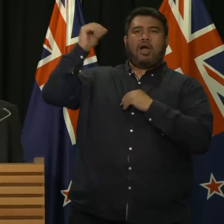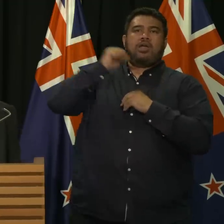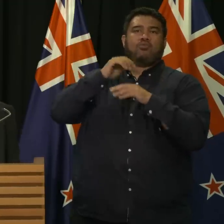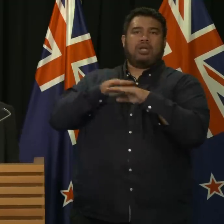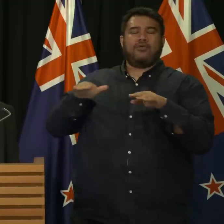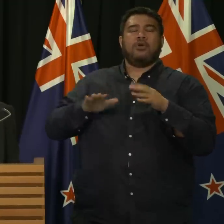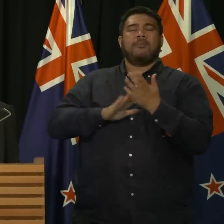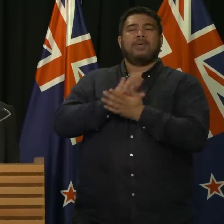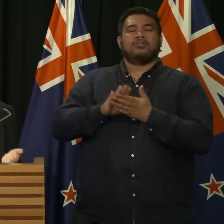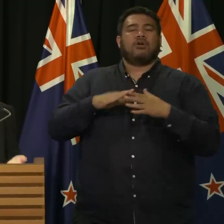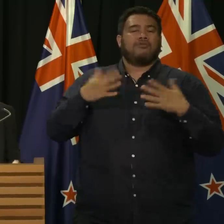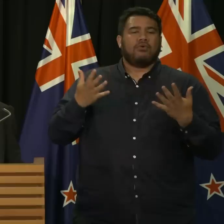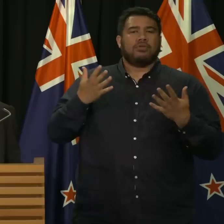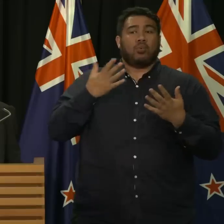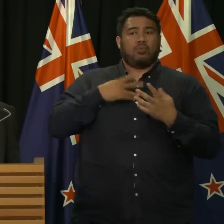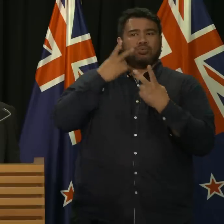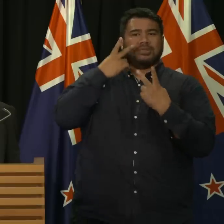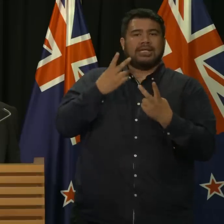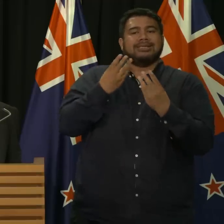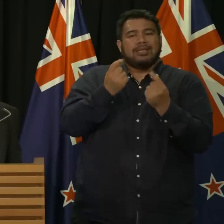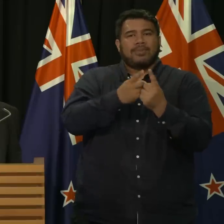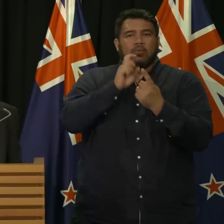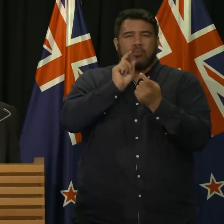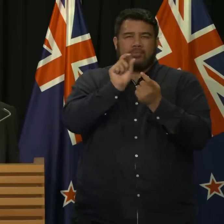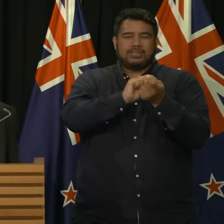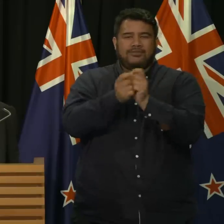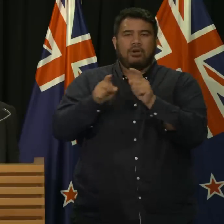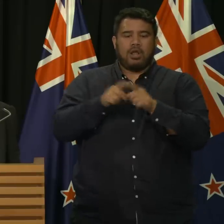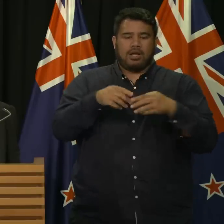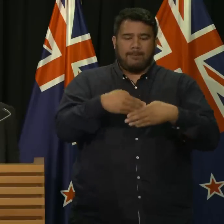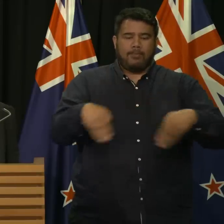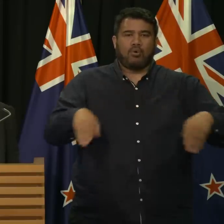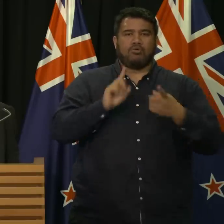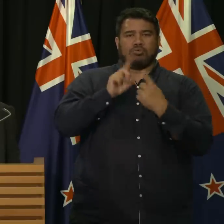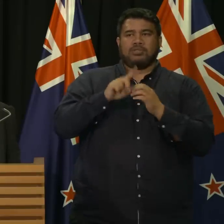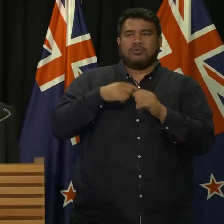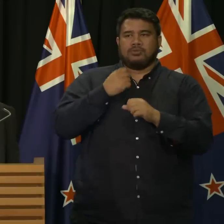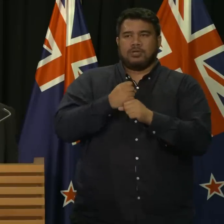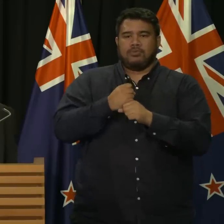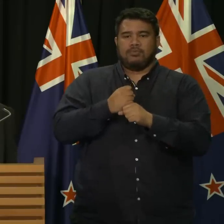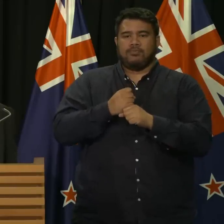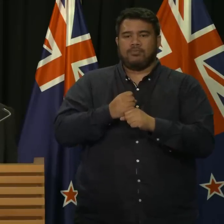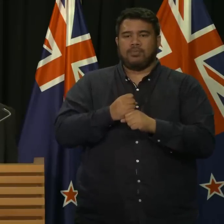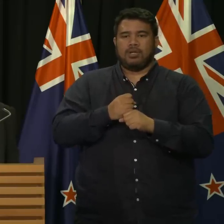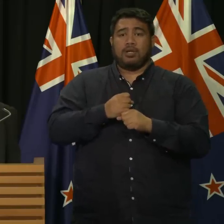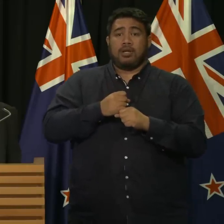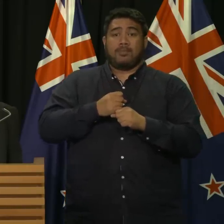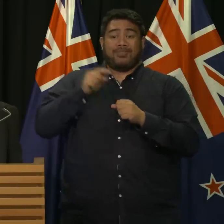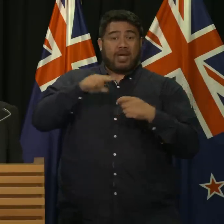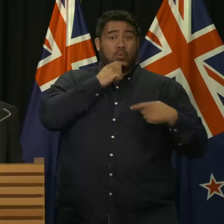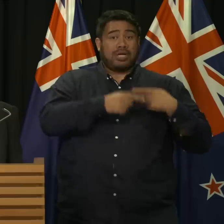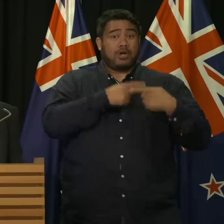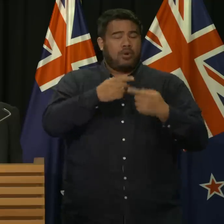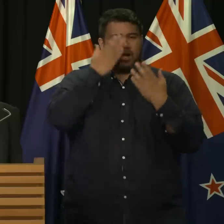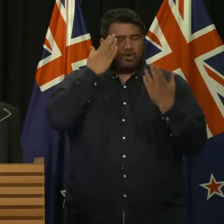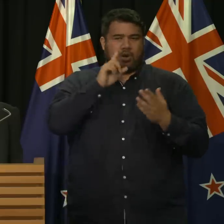be, of course, seeing a difference in border response. I cannot tell you at this stage whether that would be ongoing. Do